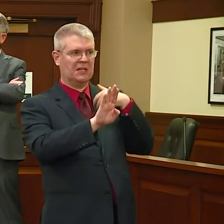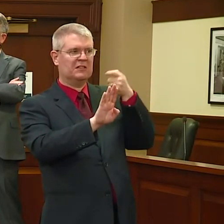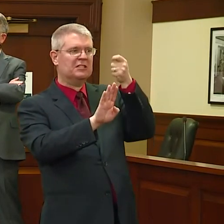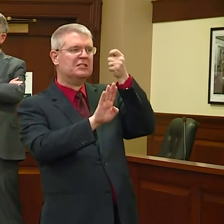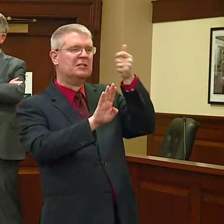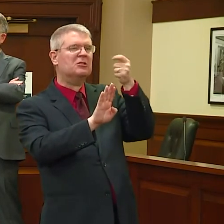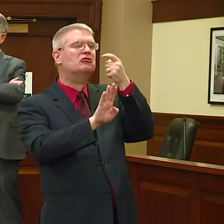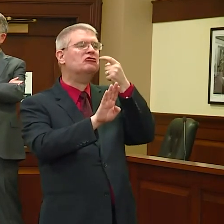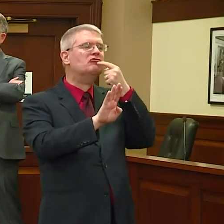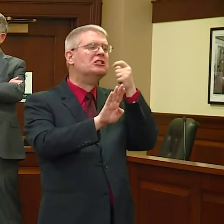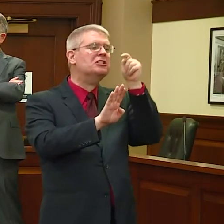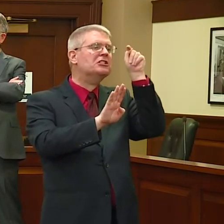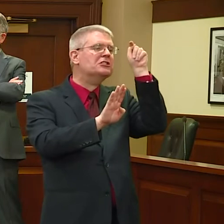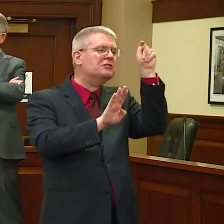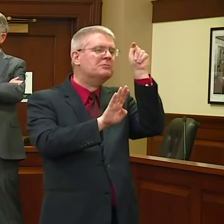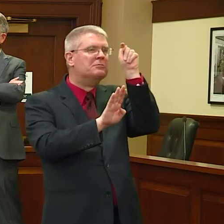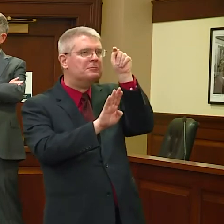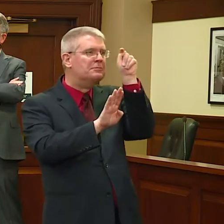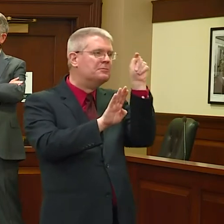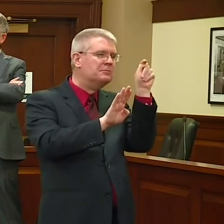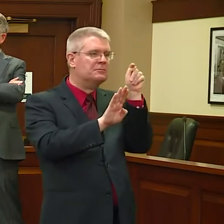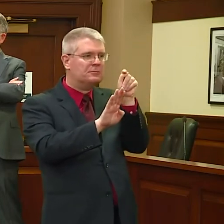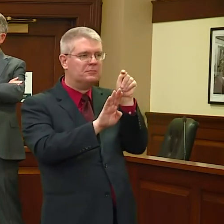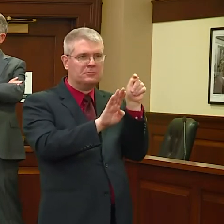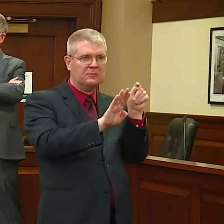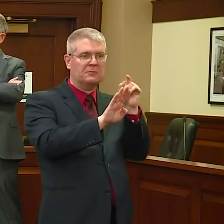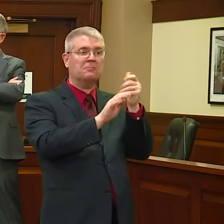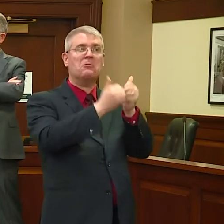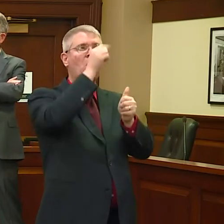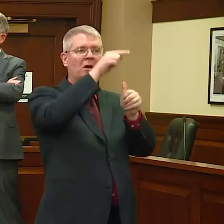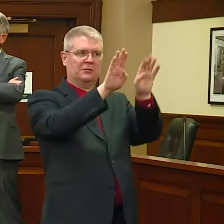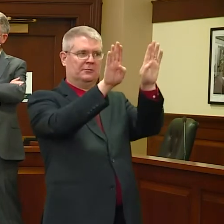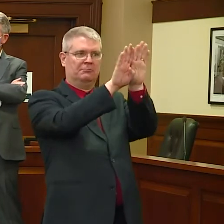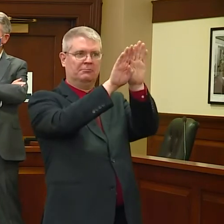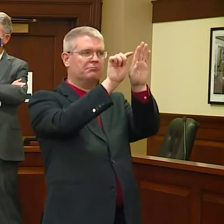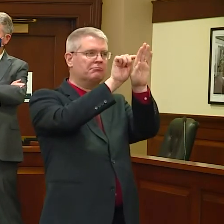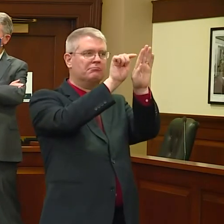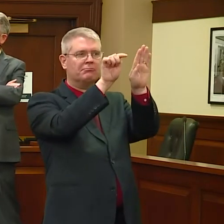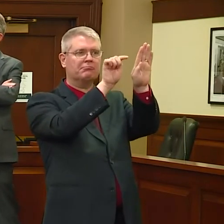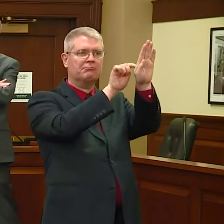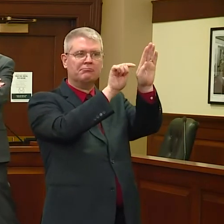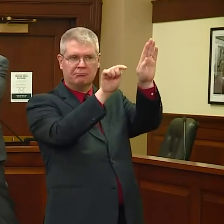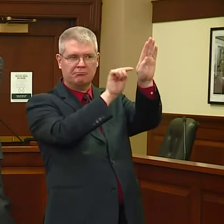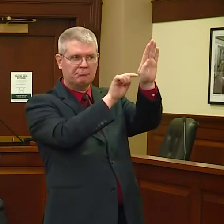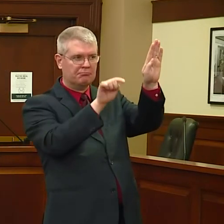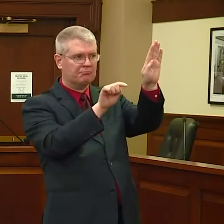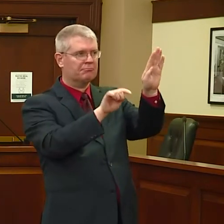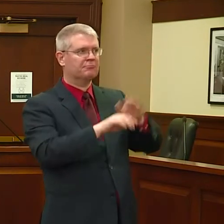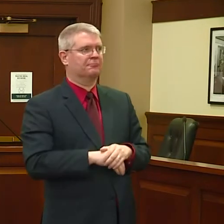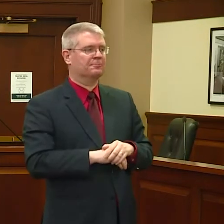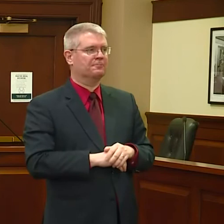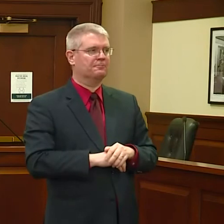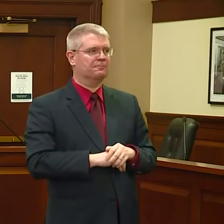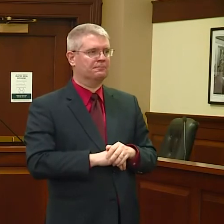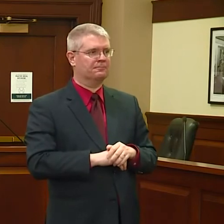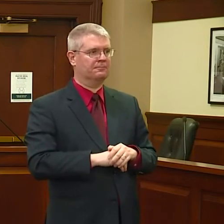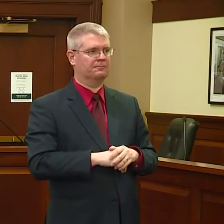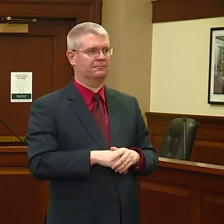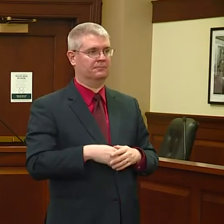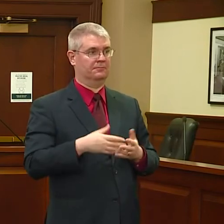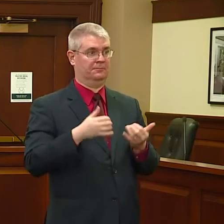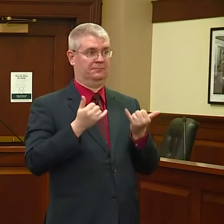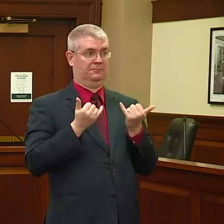I want to turn our attention now so this is on the left, continued information from that website I referred that we've been looking at